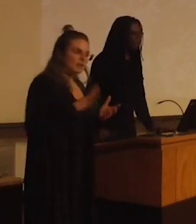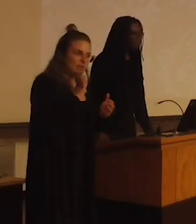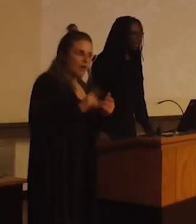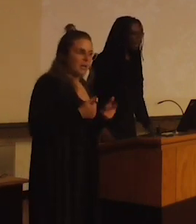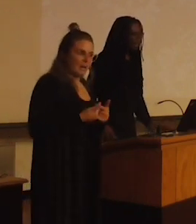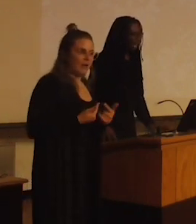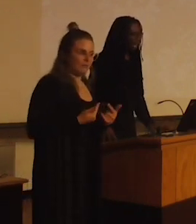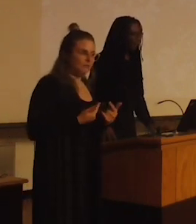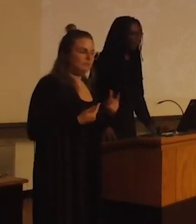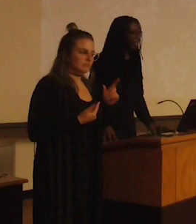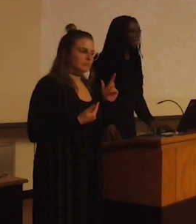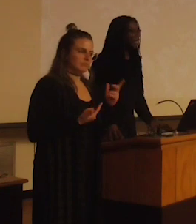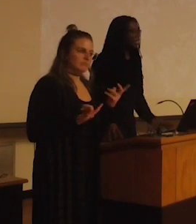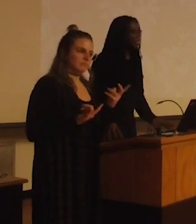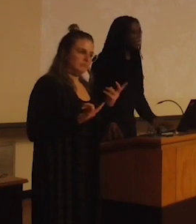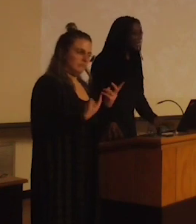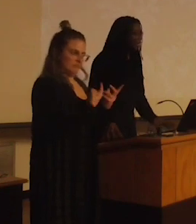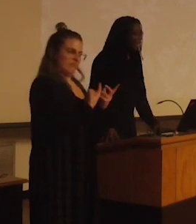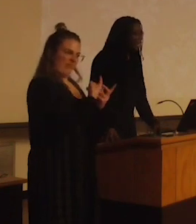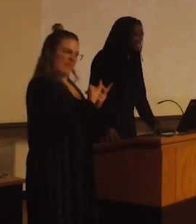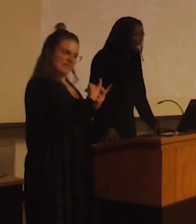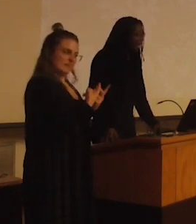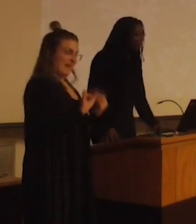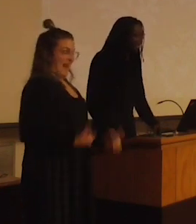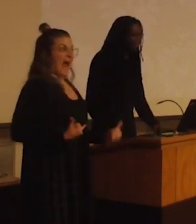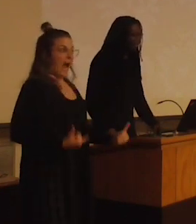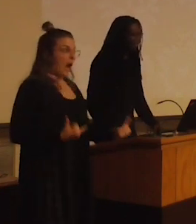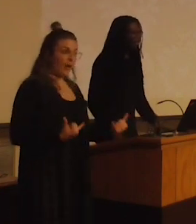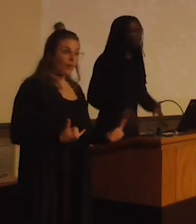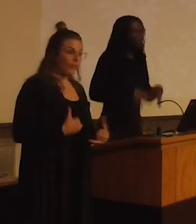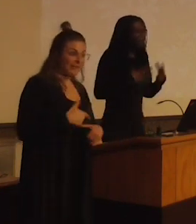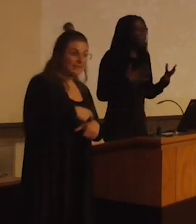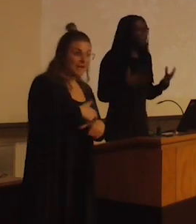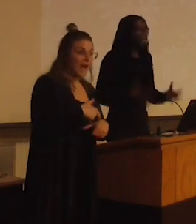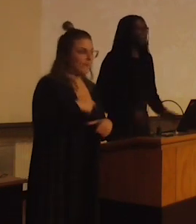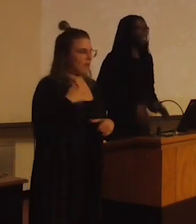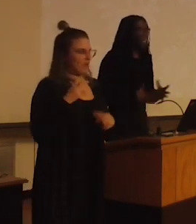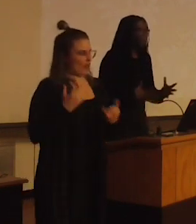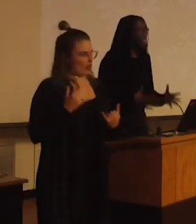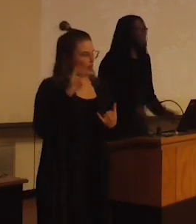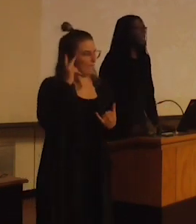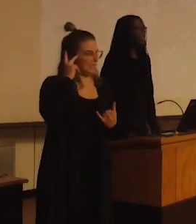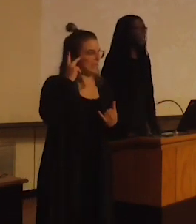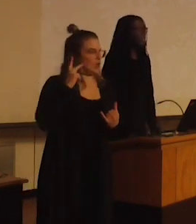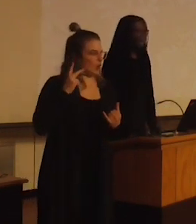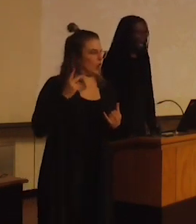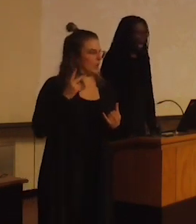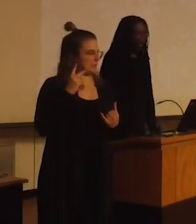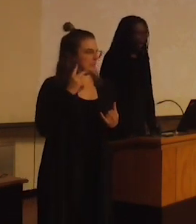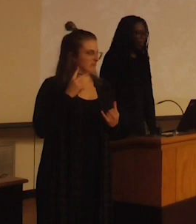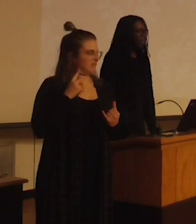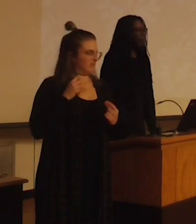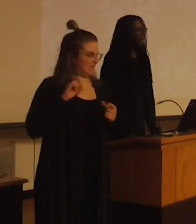and particularly this day and time, like the current political climate that we're living in,